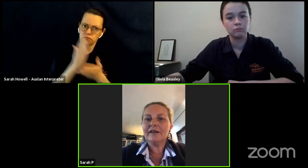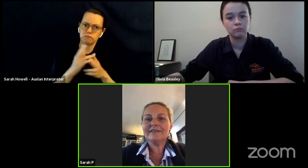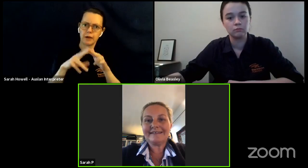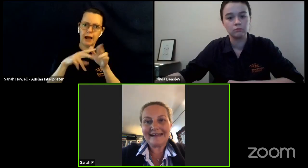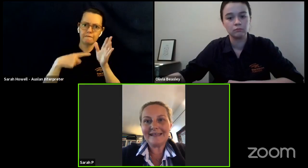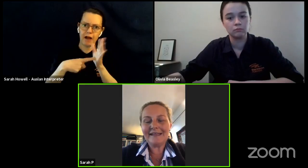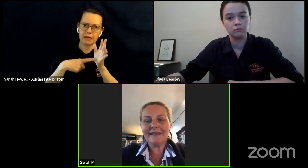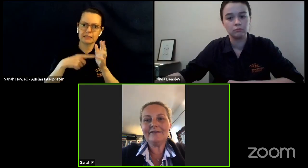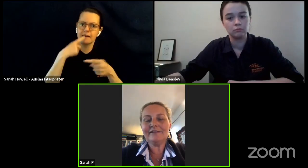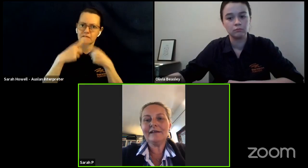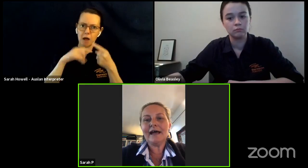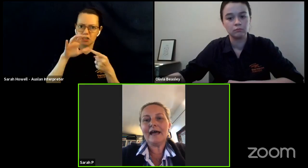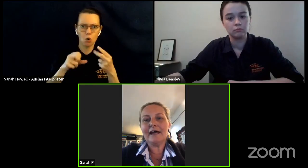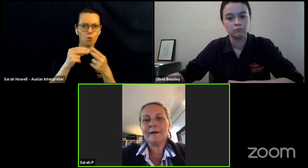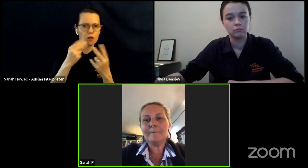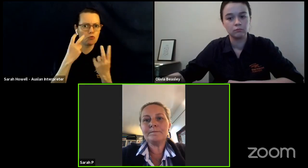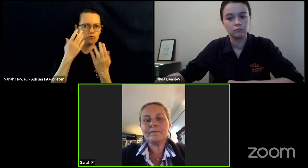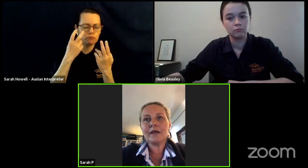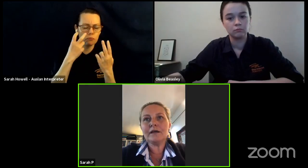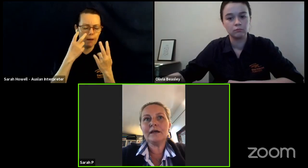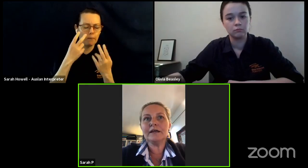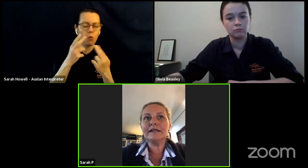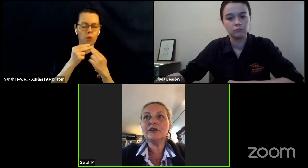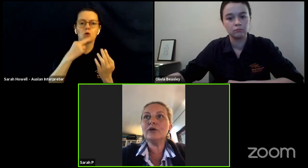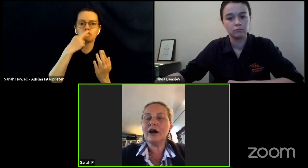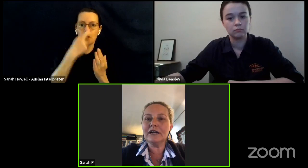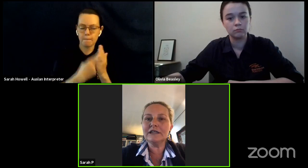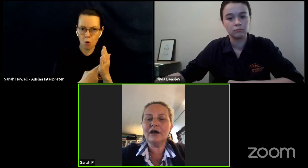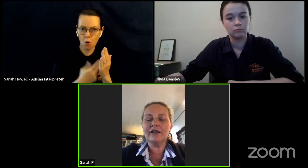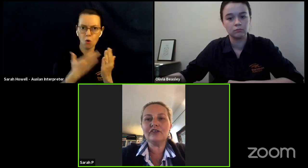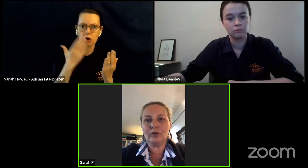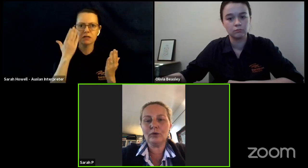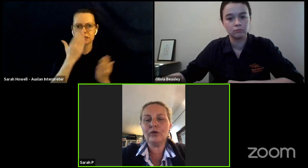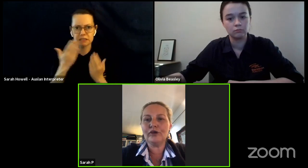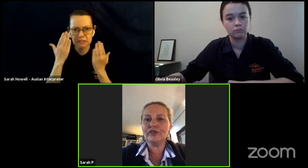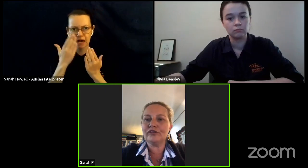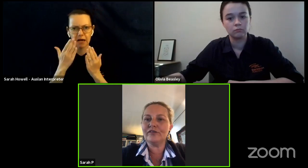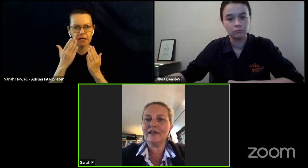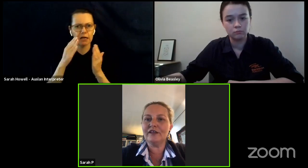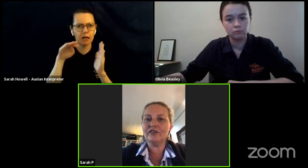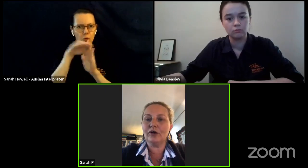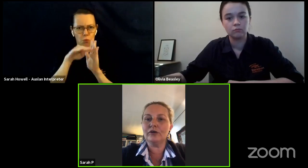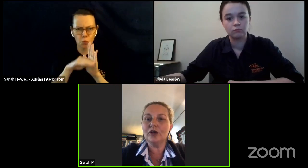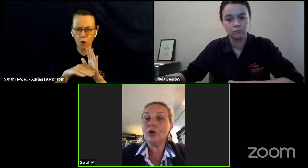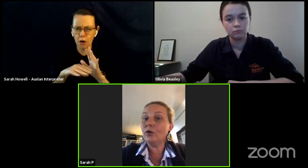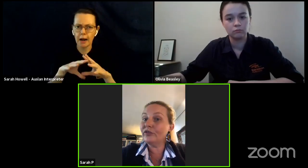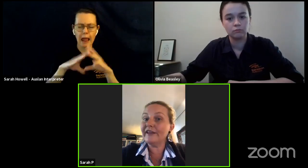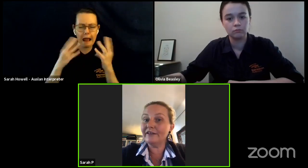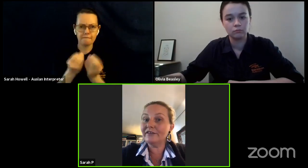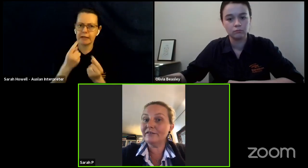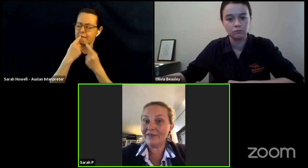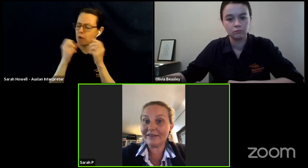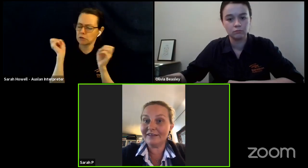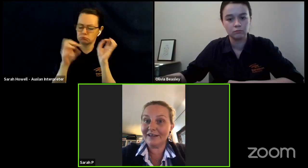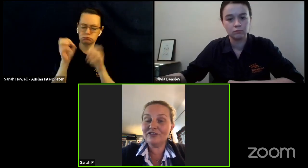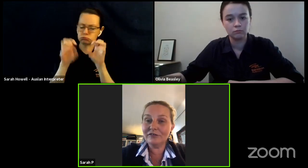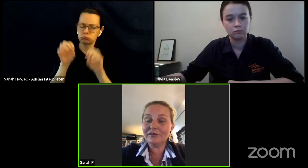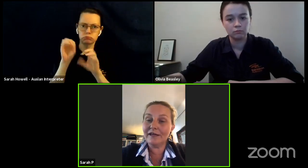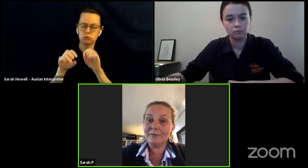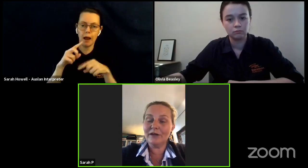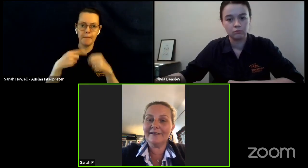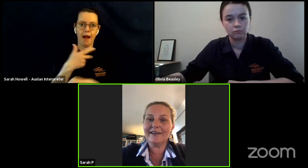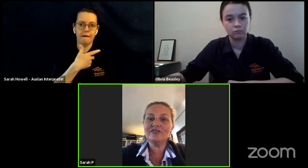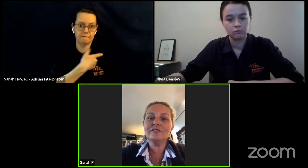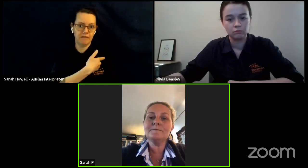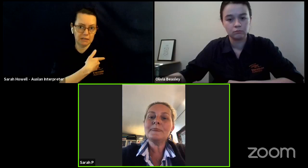reports, studies, clinical guidelines, all those sorts of things on all things vaccination